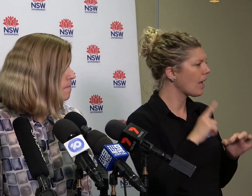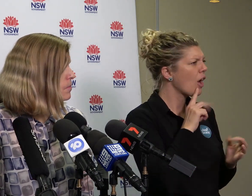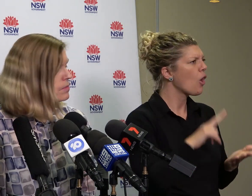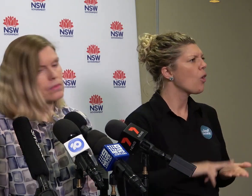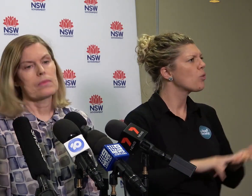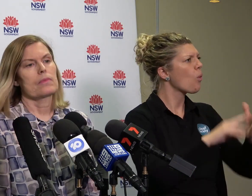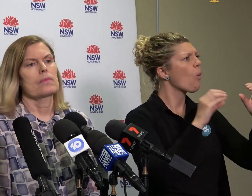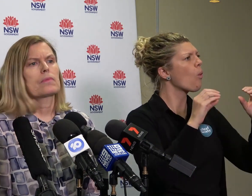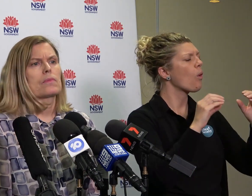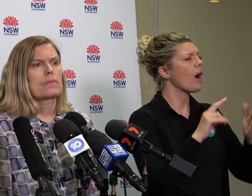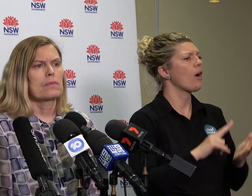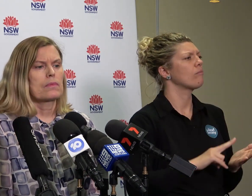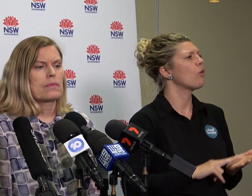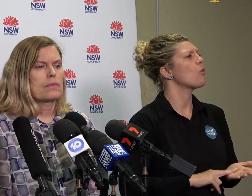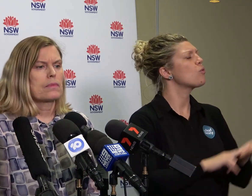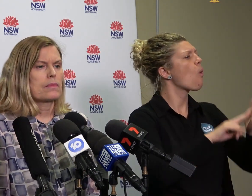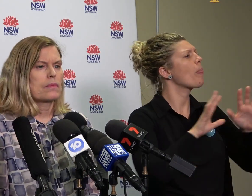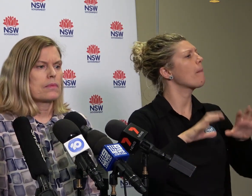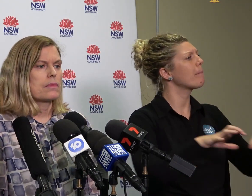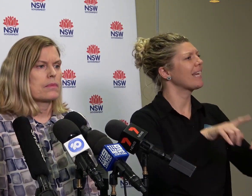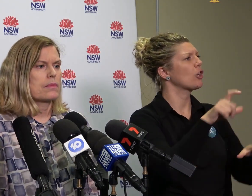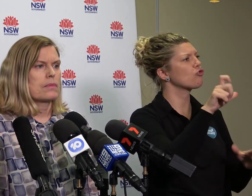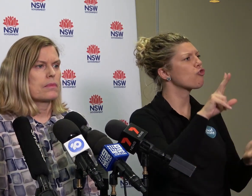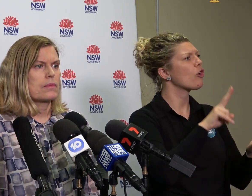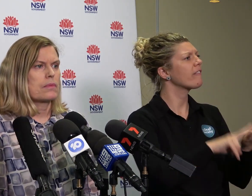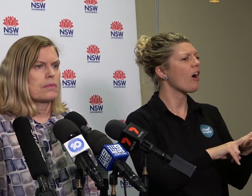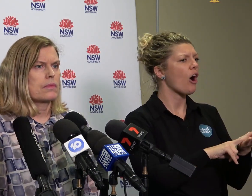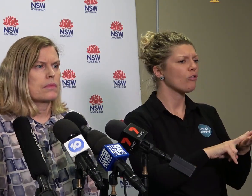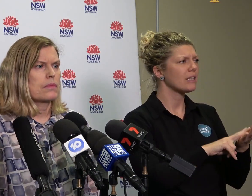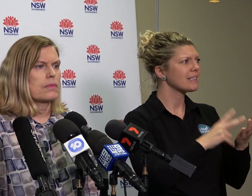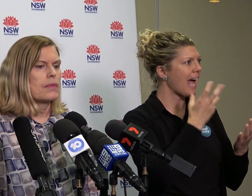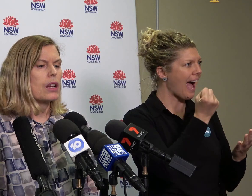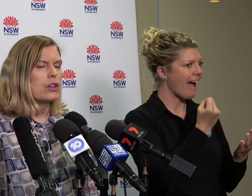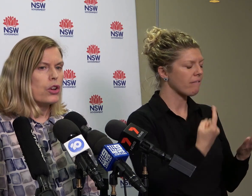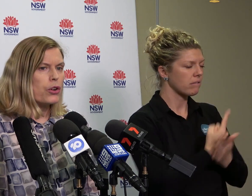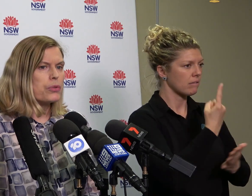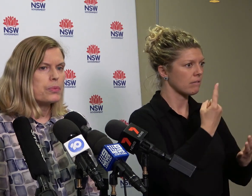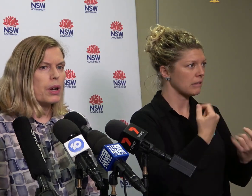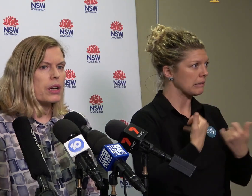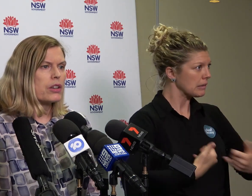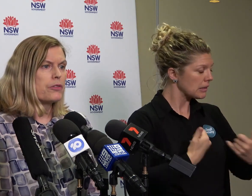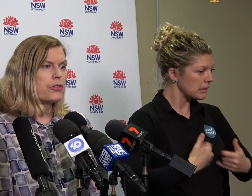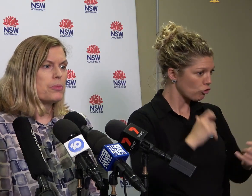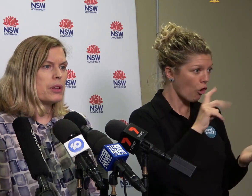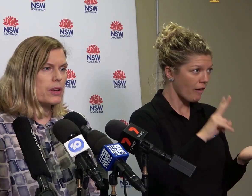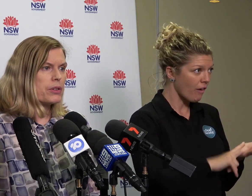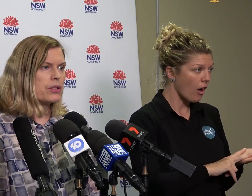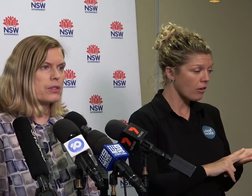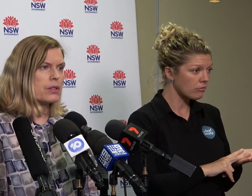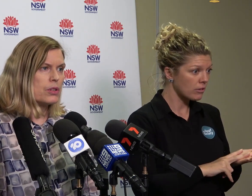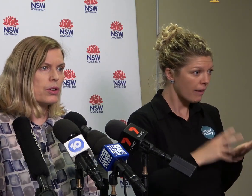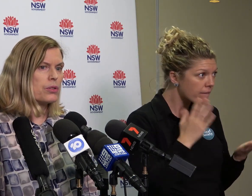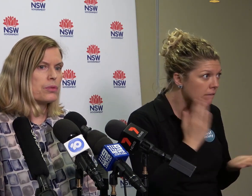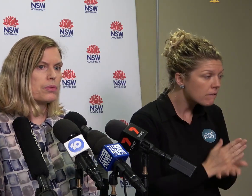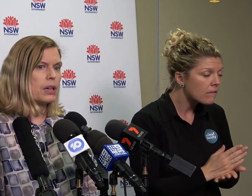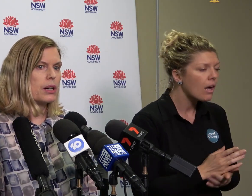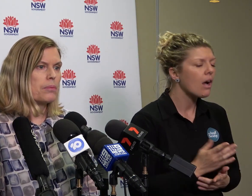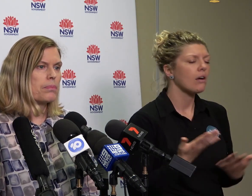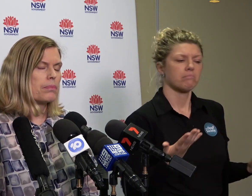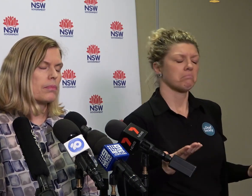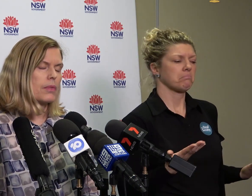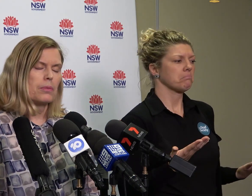a confirmed coronavirus case that had been formally announced yet. No, I can confirm that there is